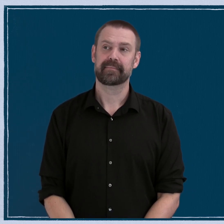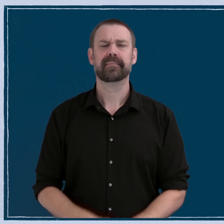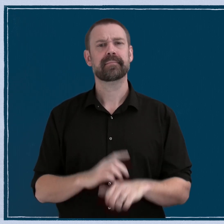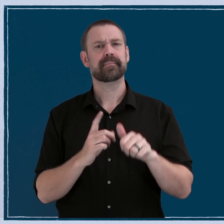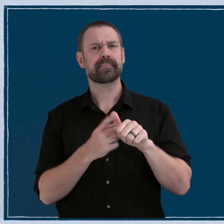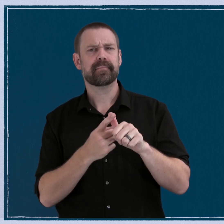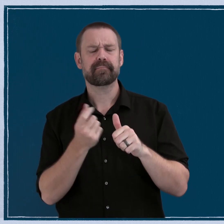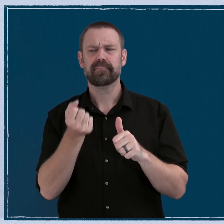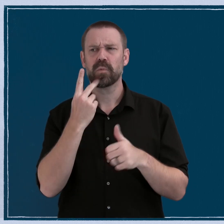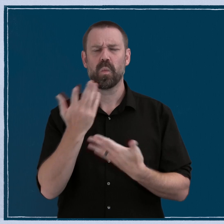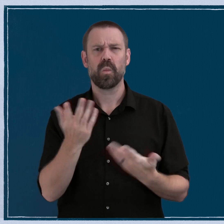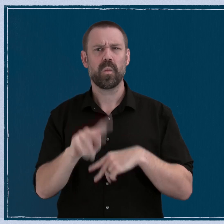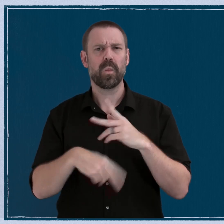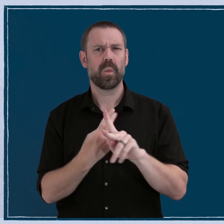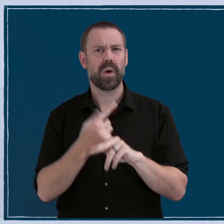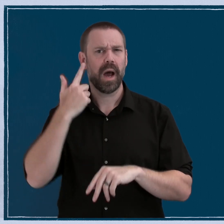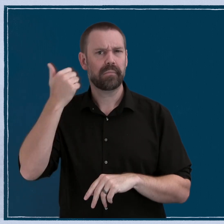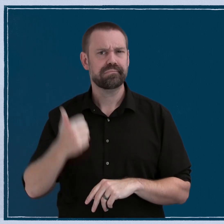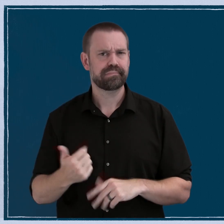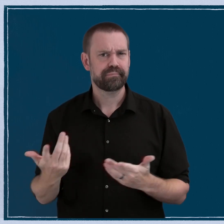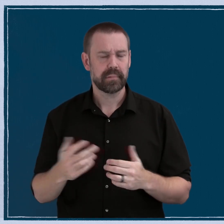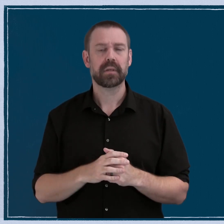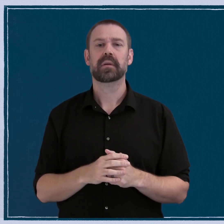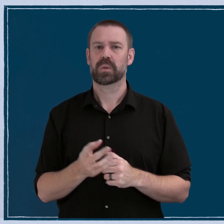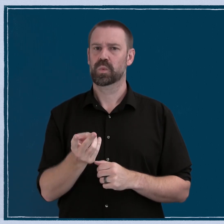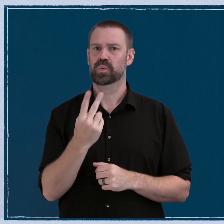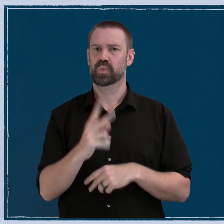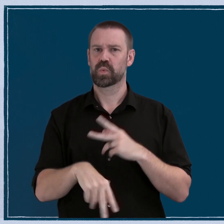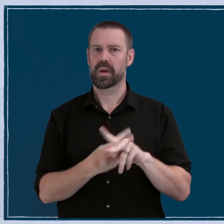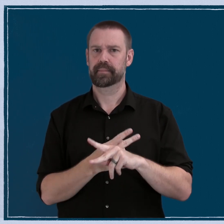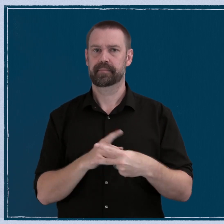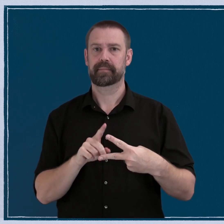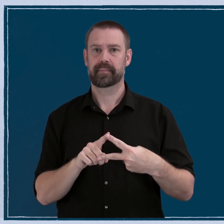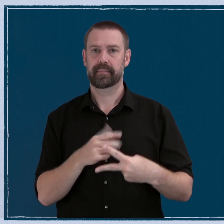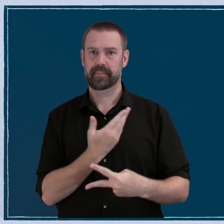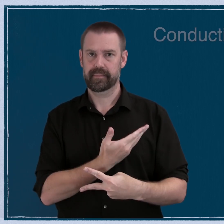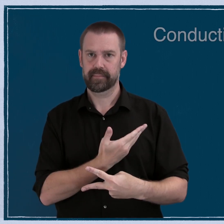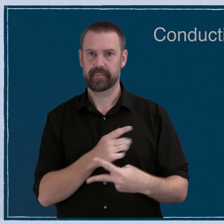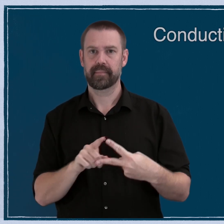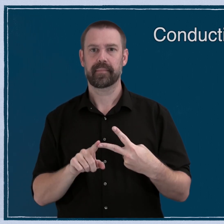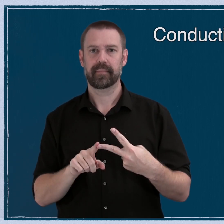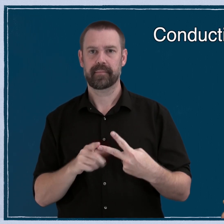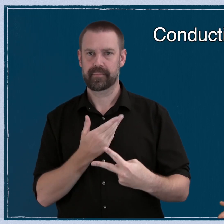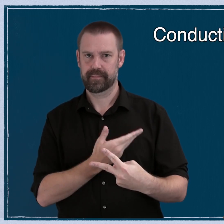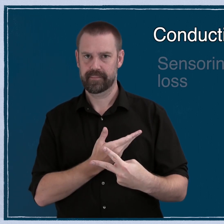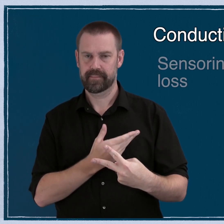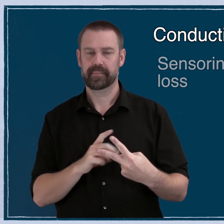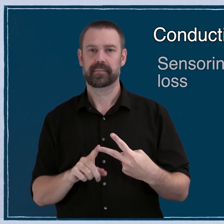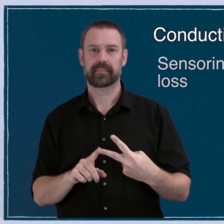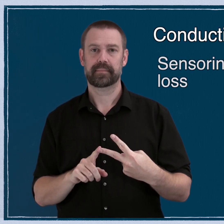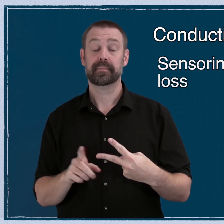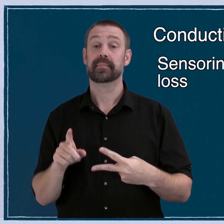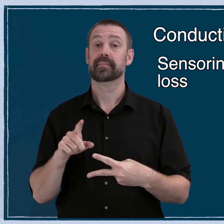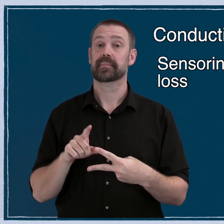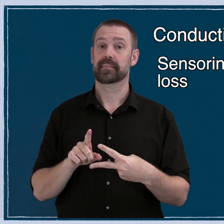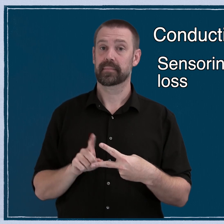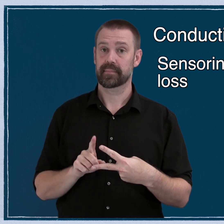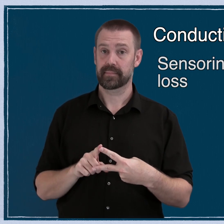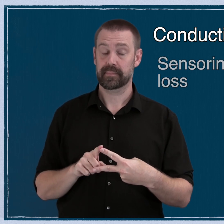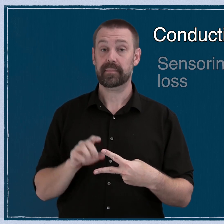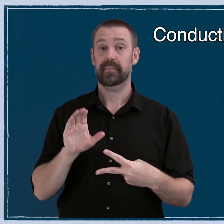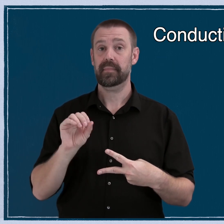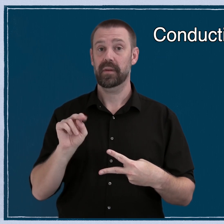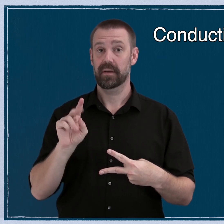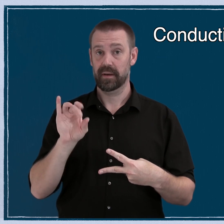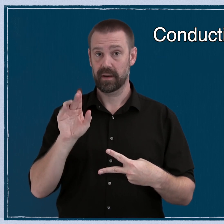Let's start by understanding what type of hearing difference your child might have. There are two main types, conductive and sensorineural. In